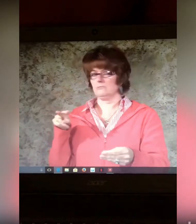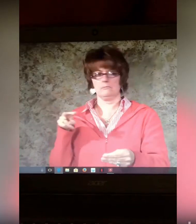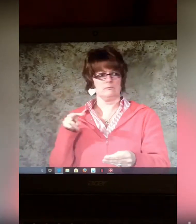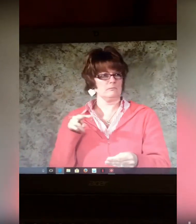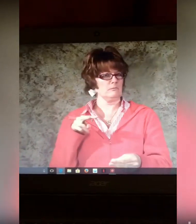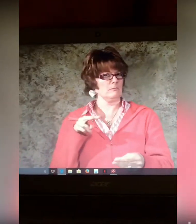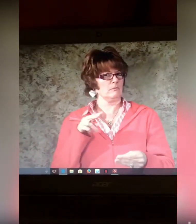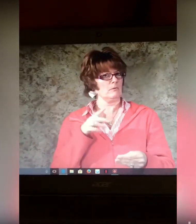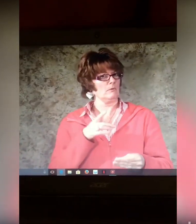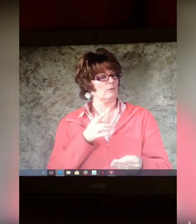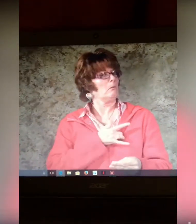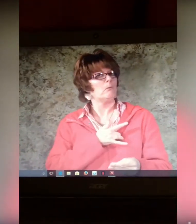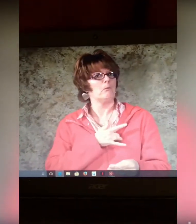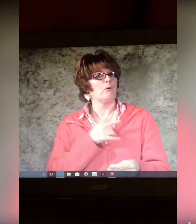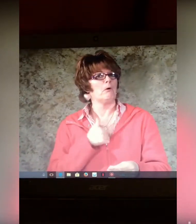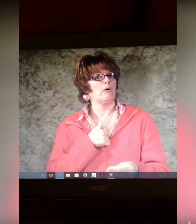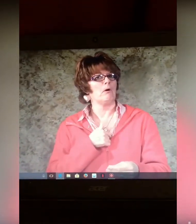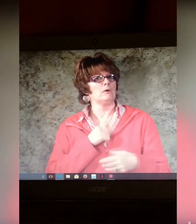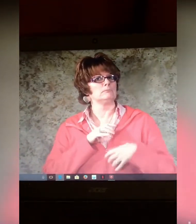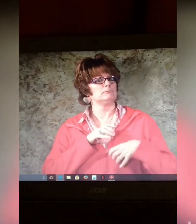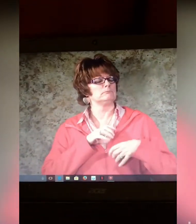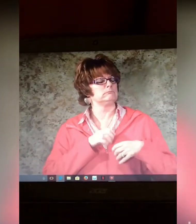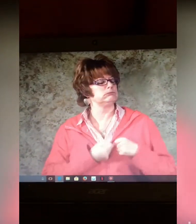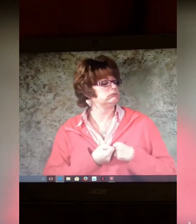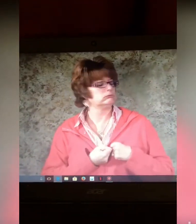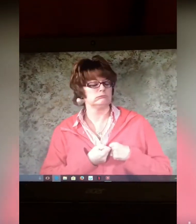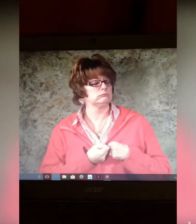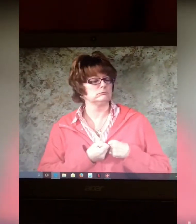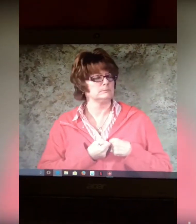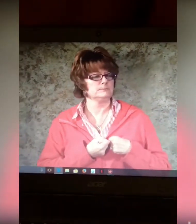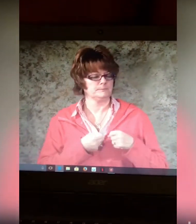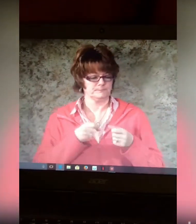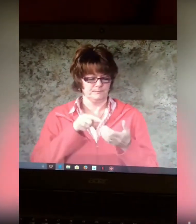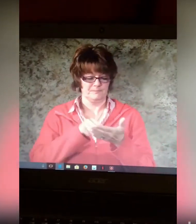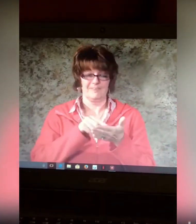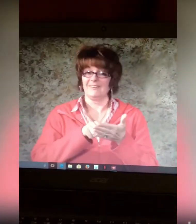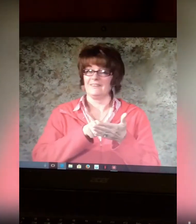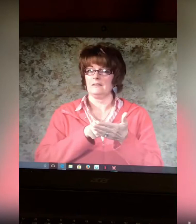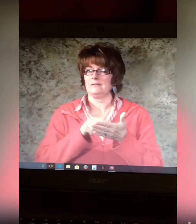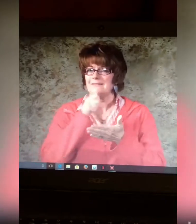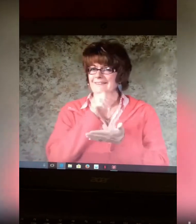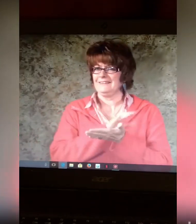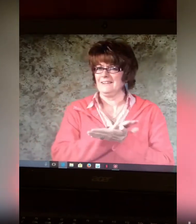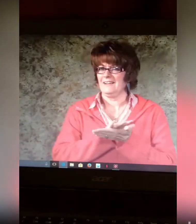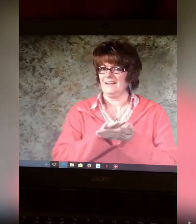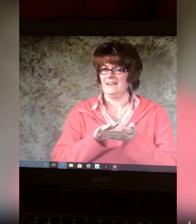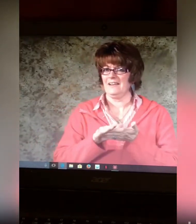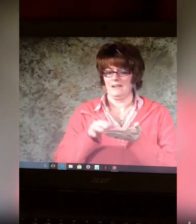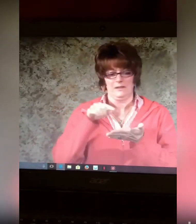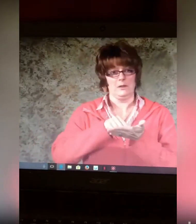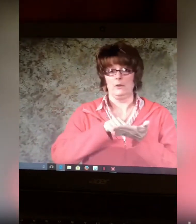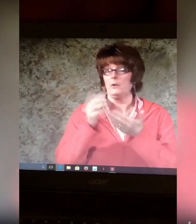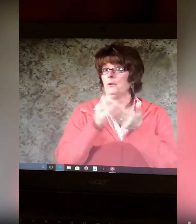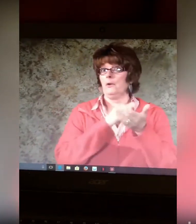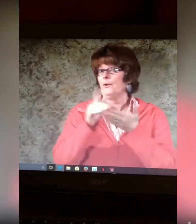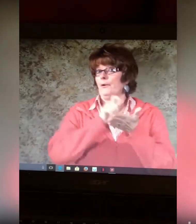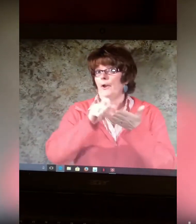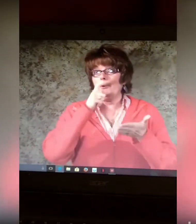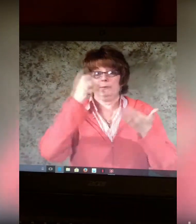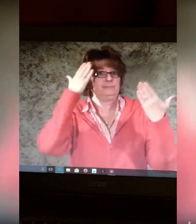and I looked around, and I was just heartbroken. The card was not very nice. I don't know